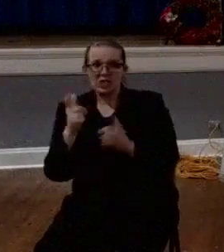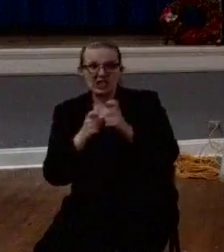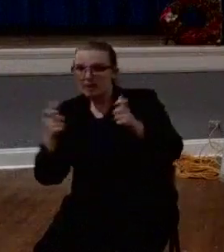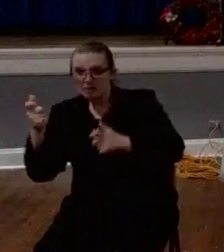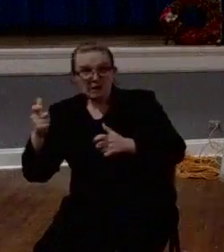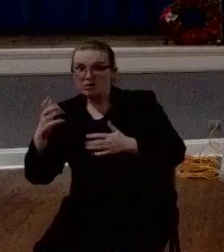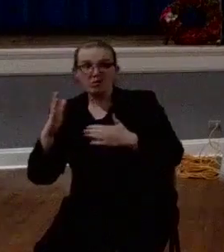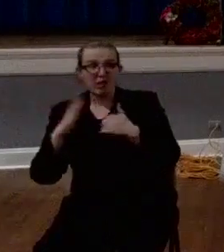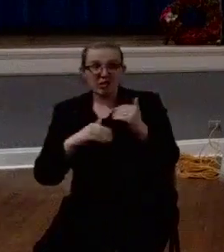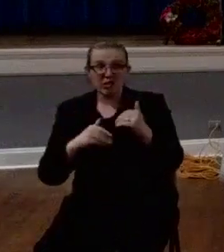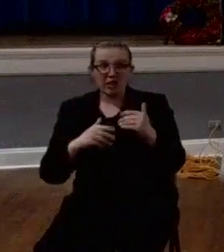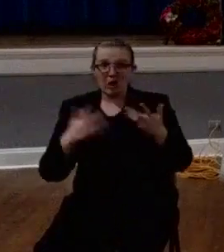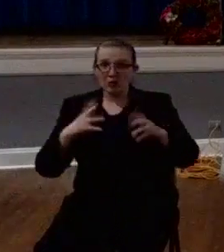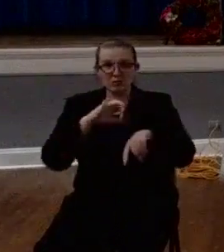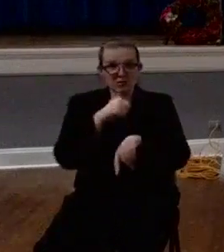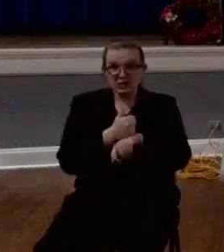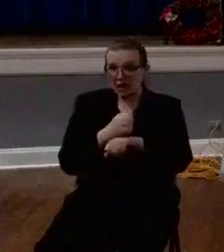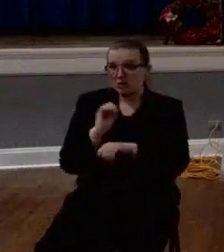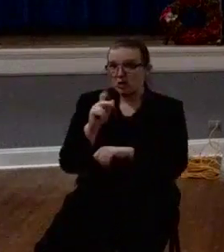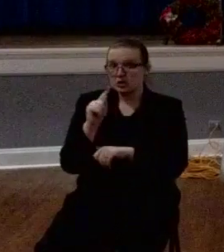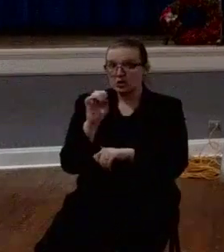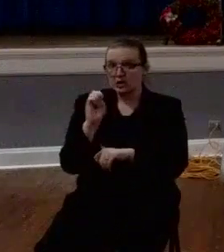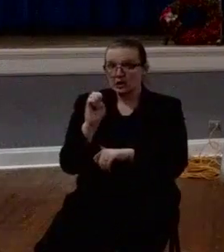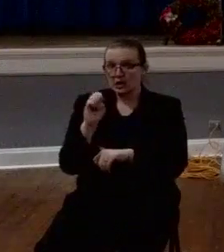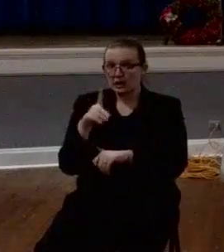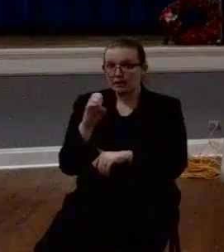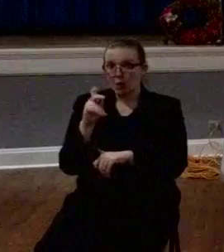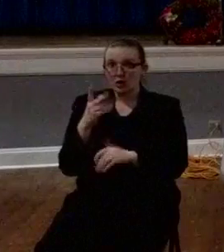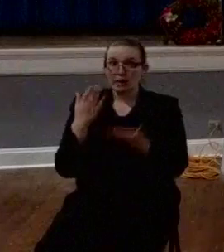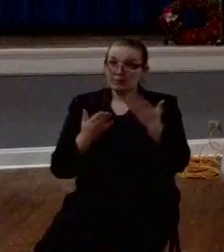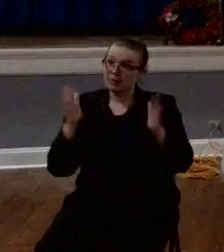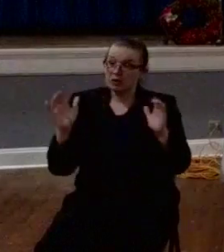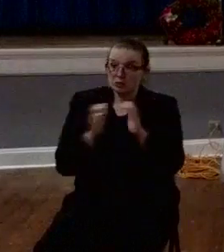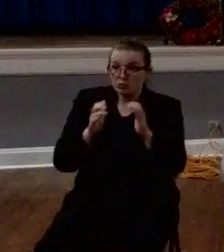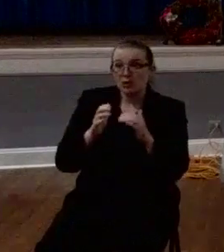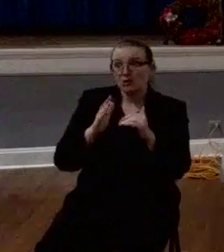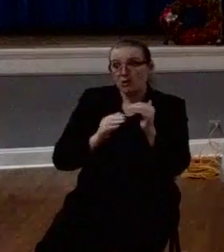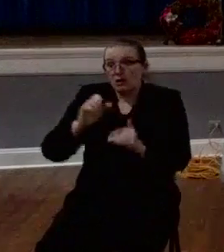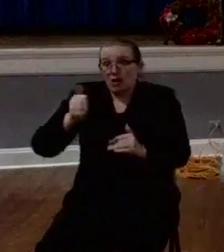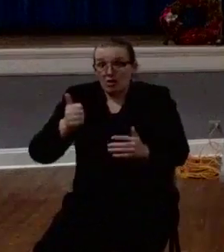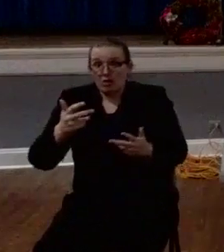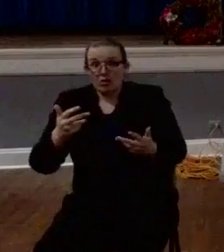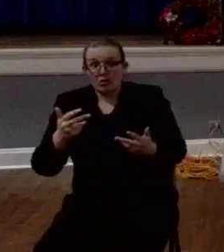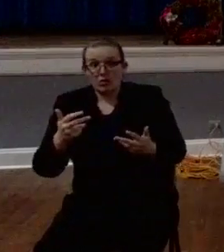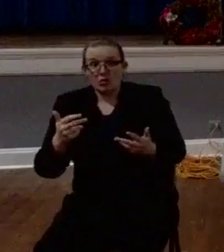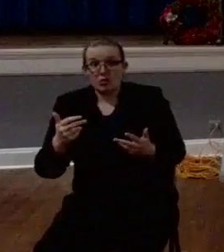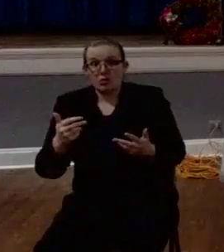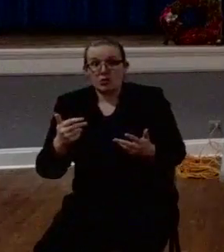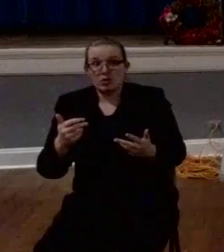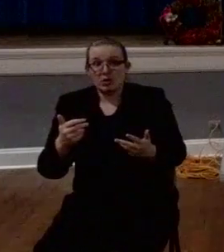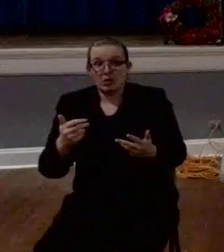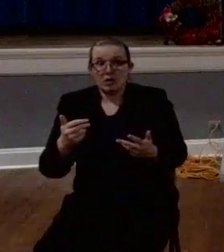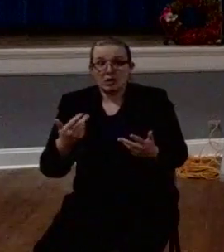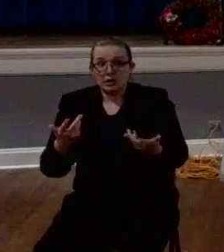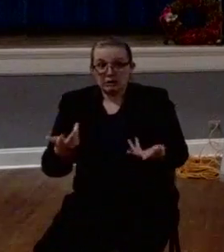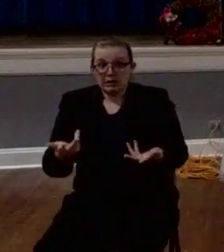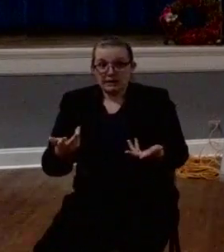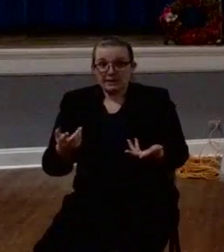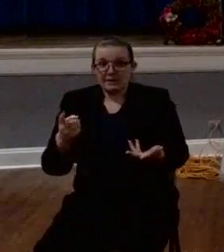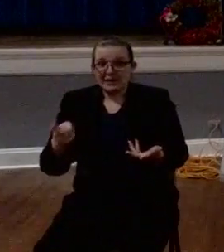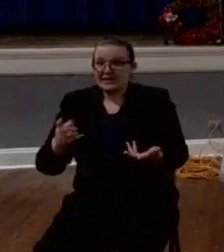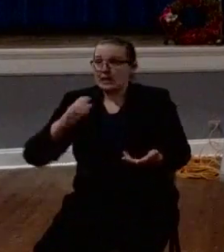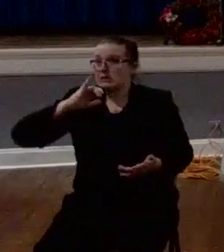any existing skate park, and maybe smaller than some in your inventory, is actually a